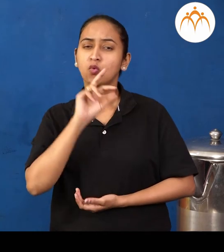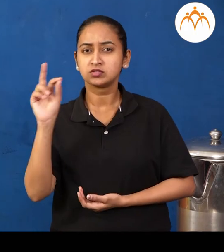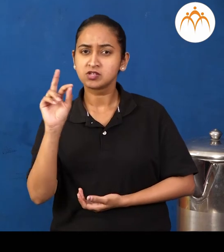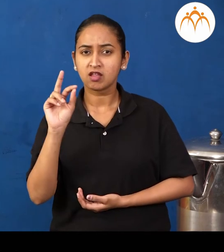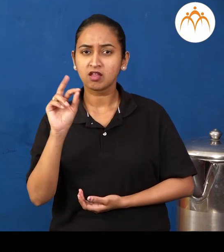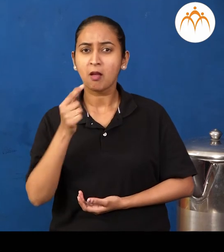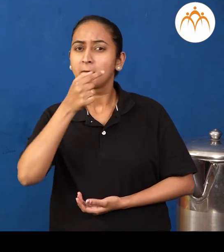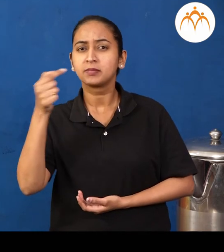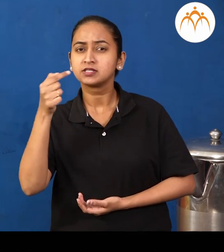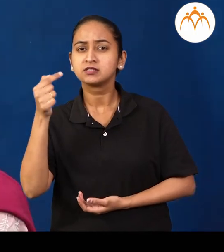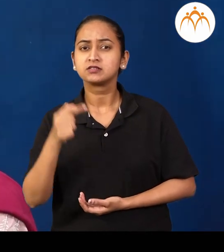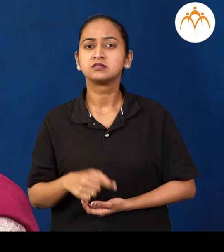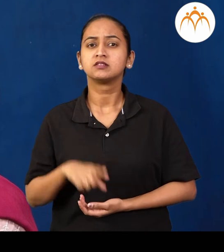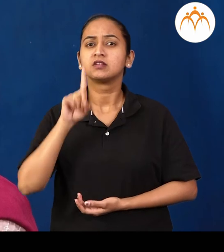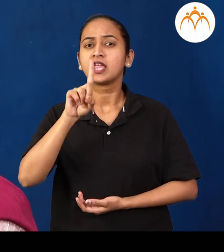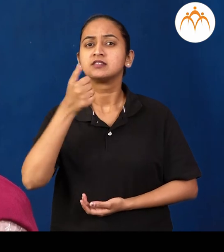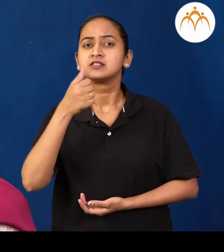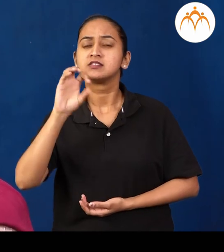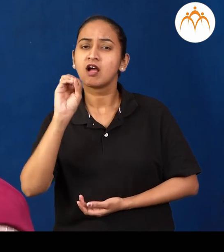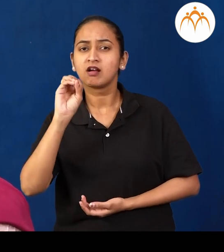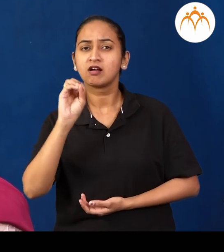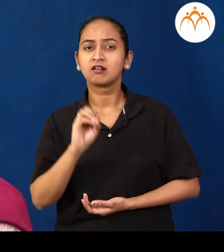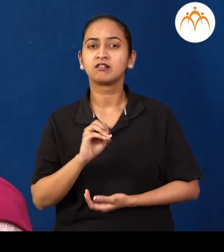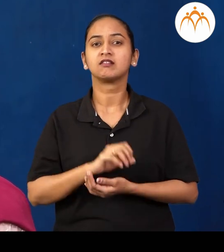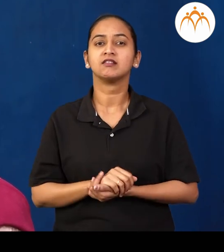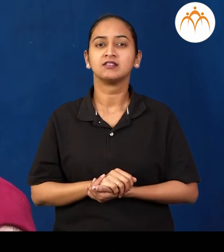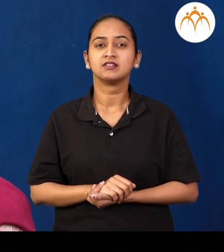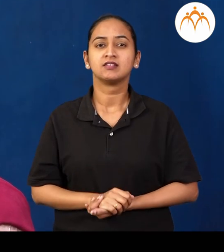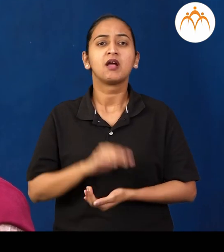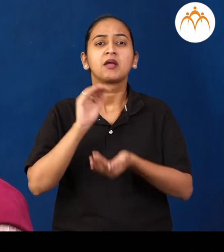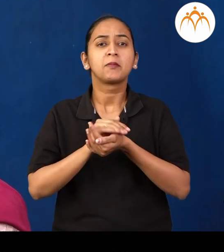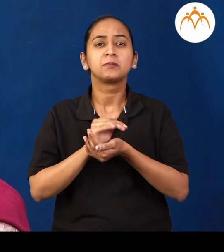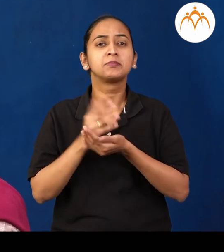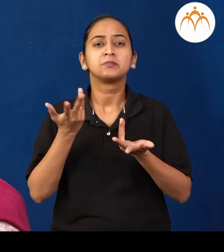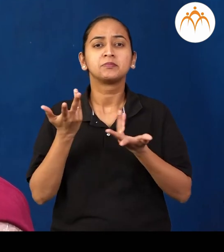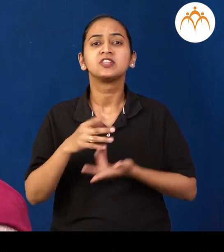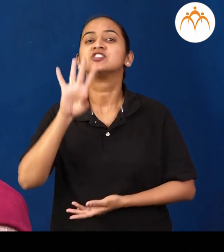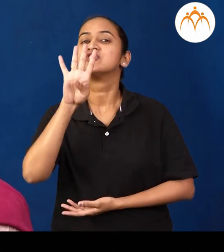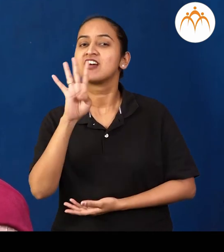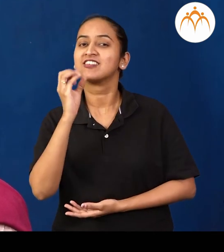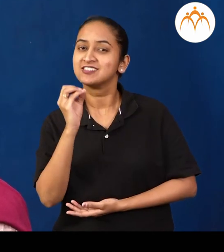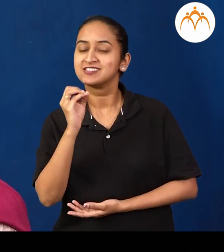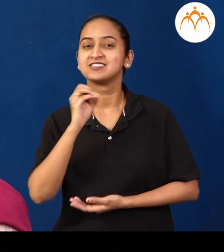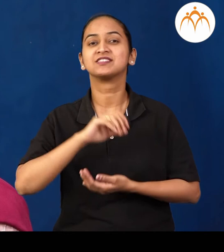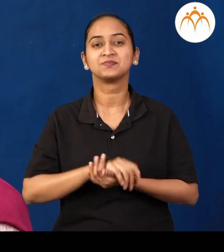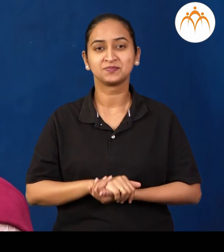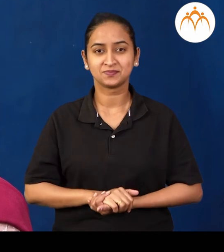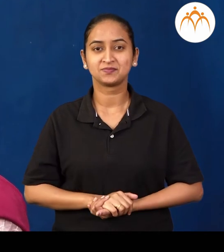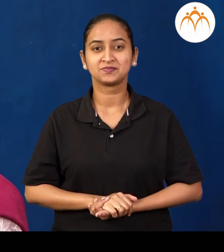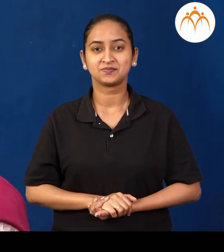should give us back? Um, forty rupees. If I subtract one hundred and sixty